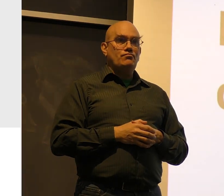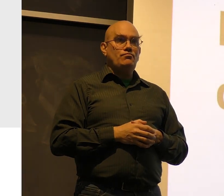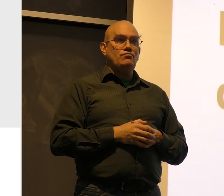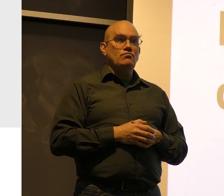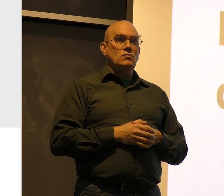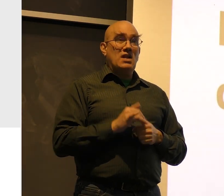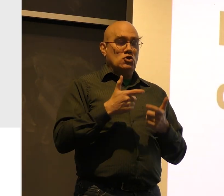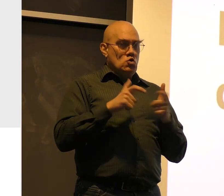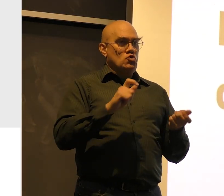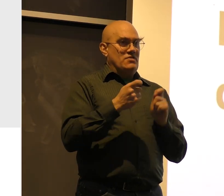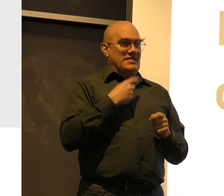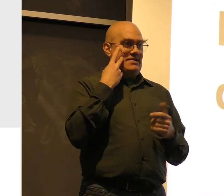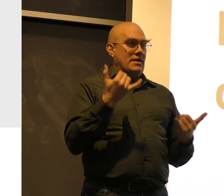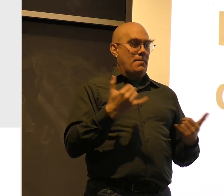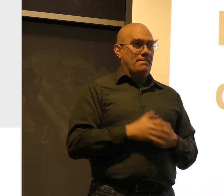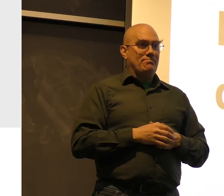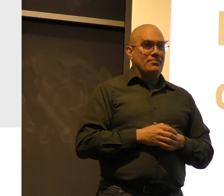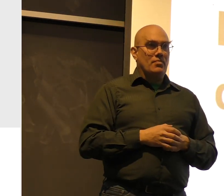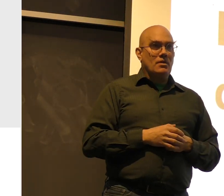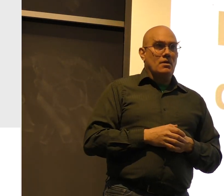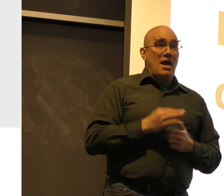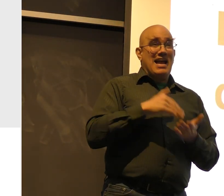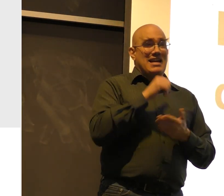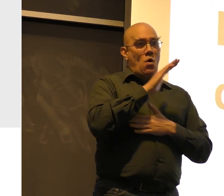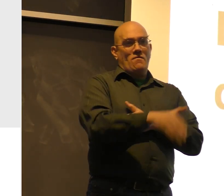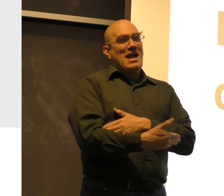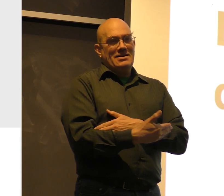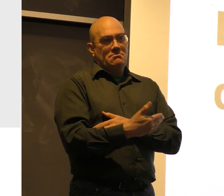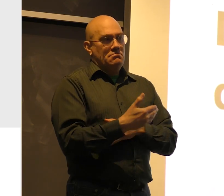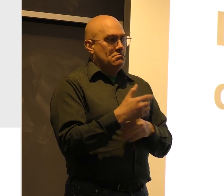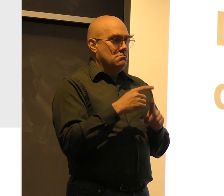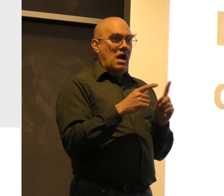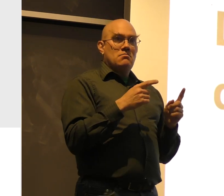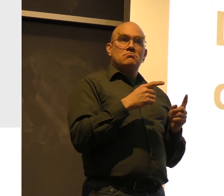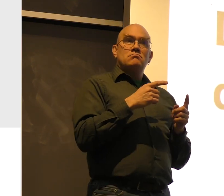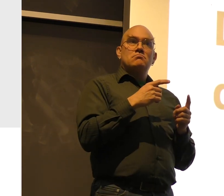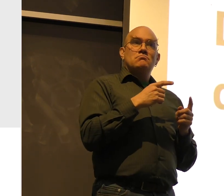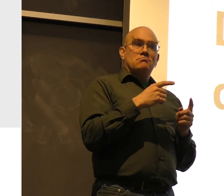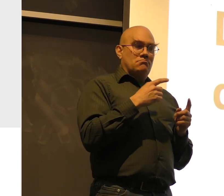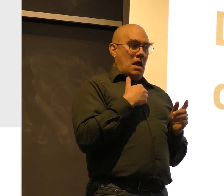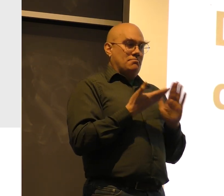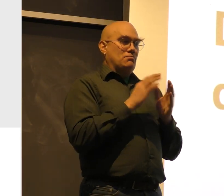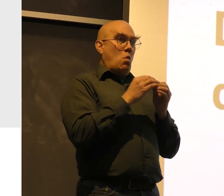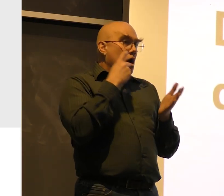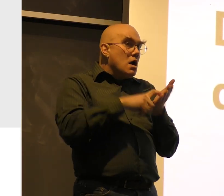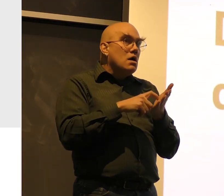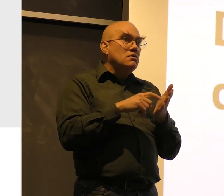person. Huge shift that we're seeing right now. And again, this change is not happening overnight, but it